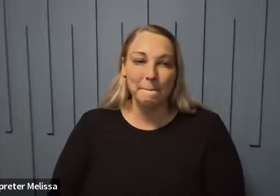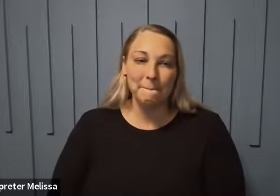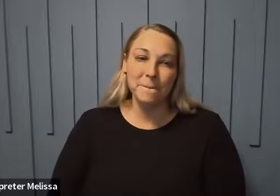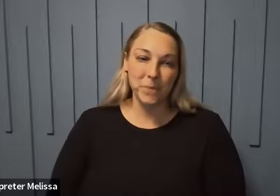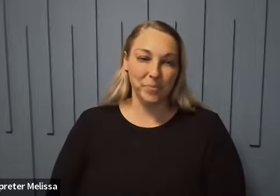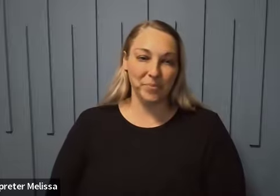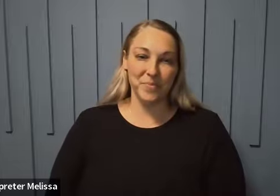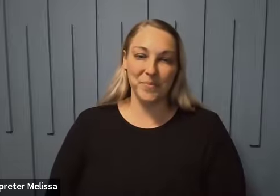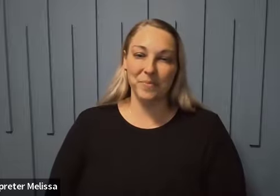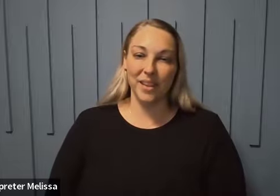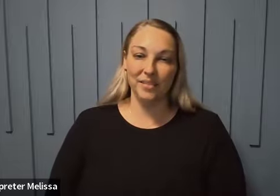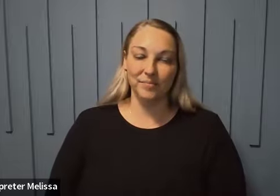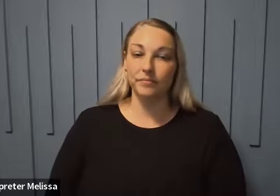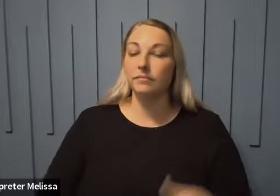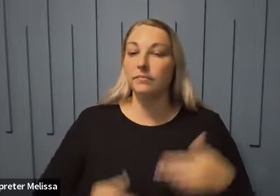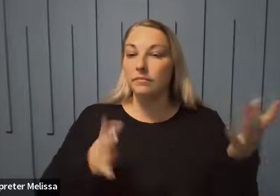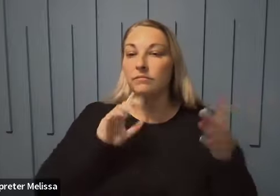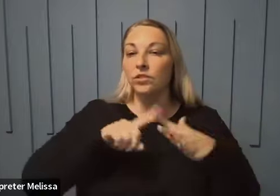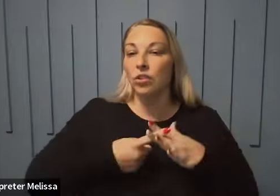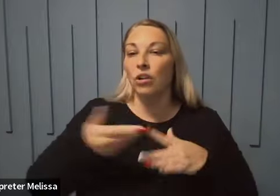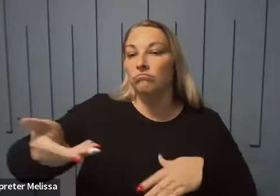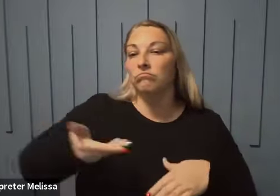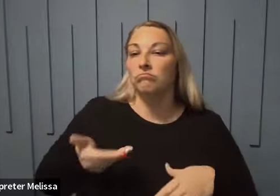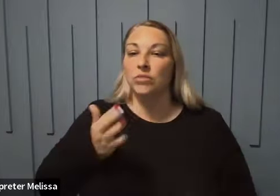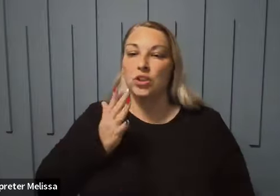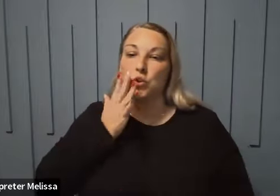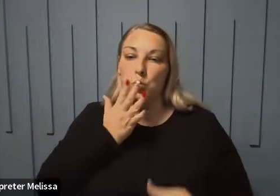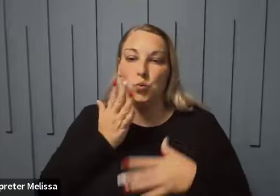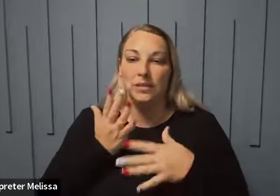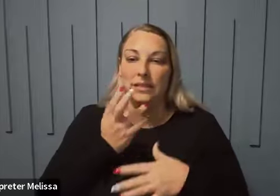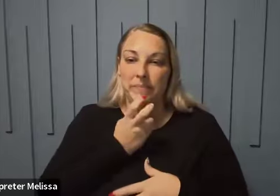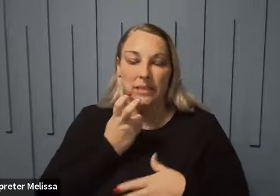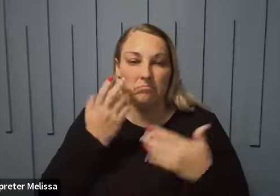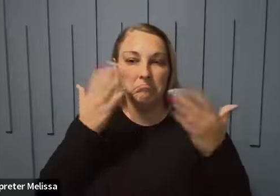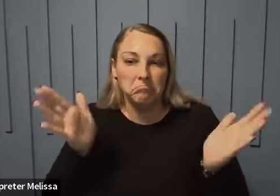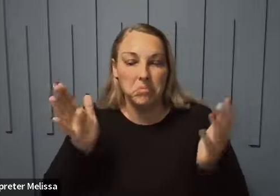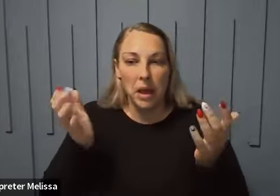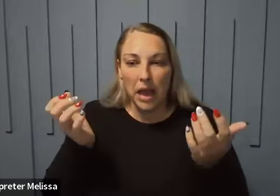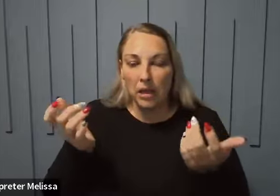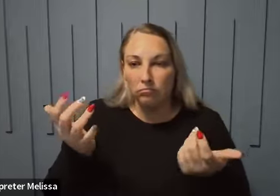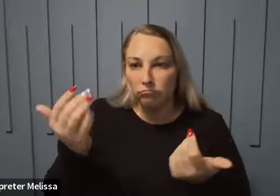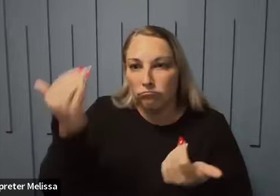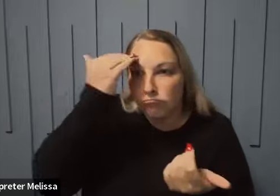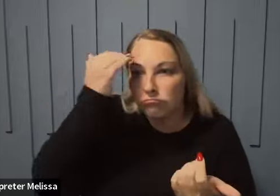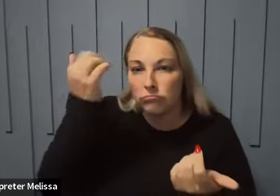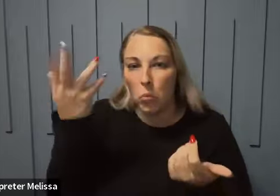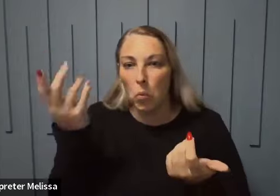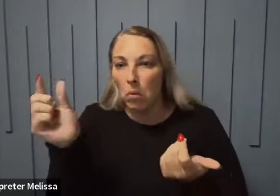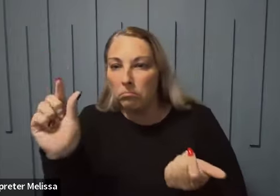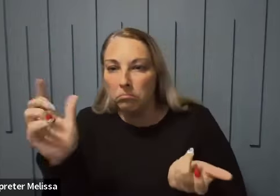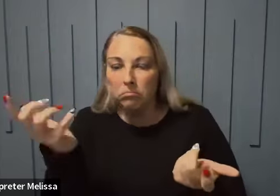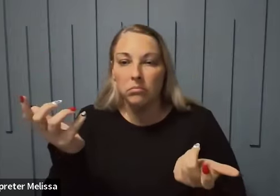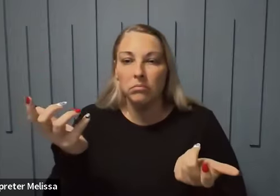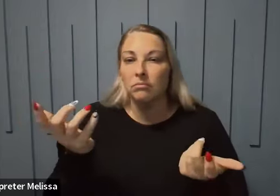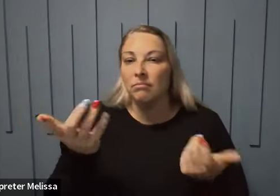So we're just going to start with an introduction to cute speech. I don't really know how much everyone knows about cute speech. I know that I knew very little about